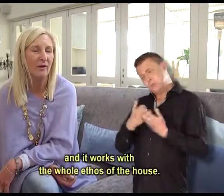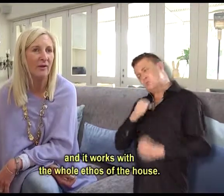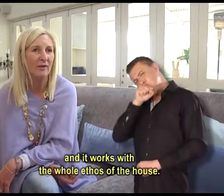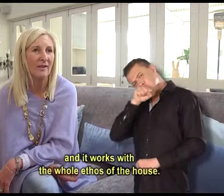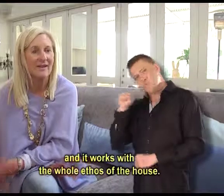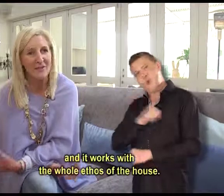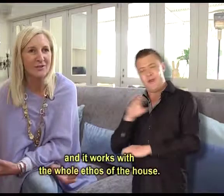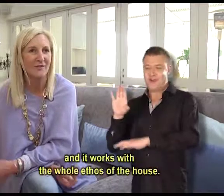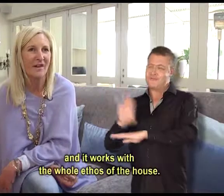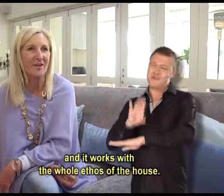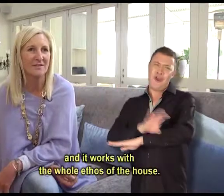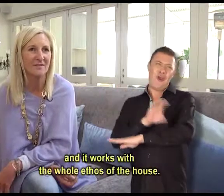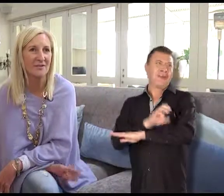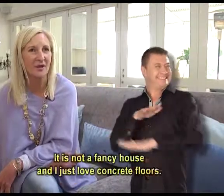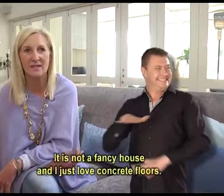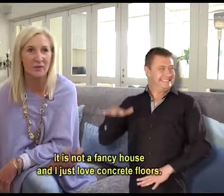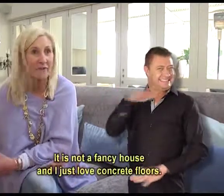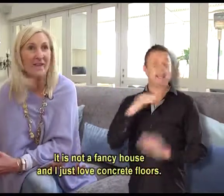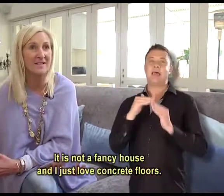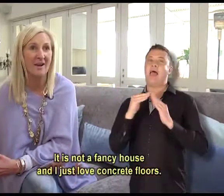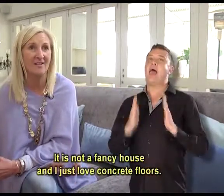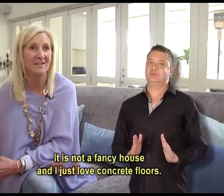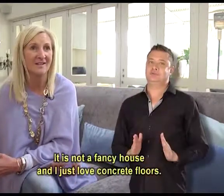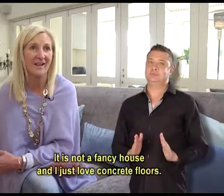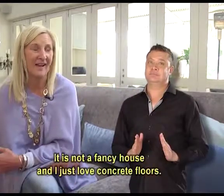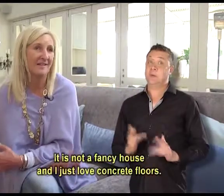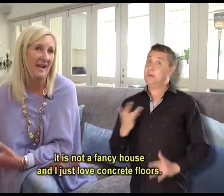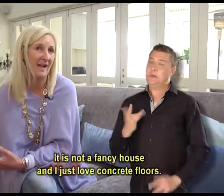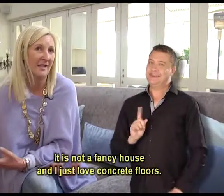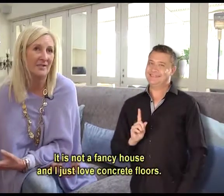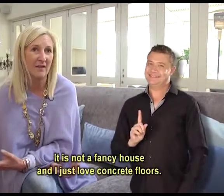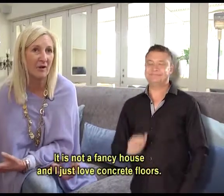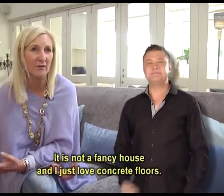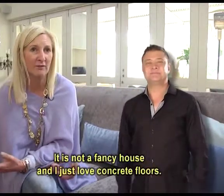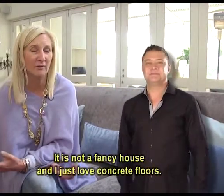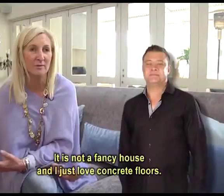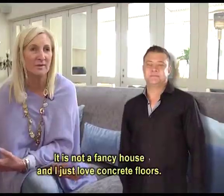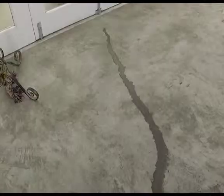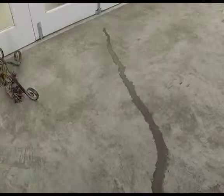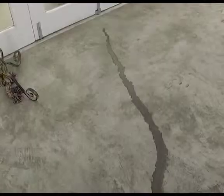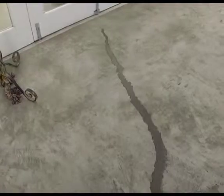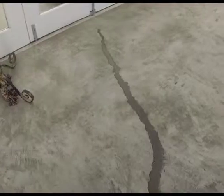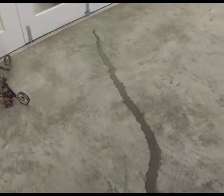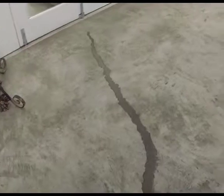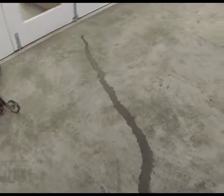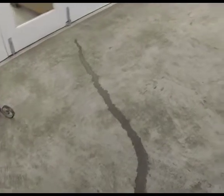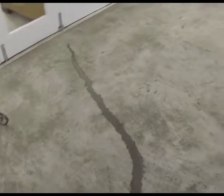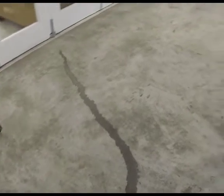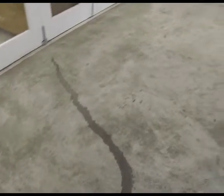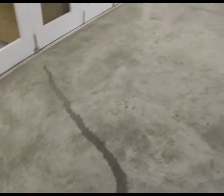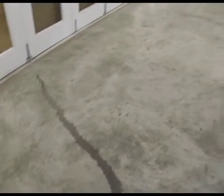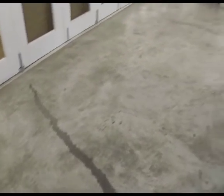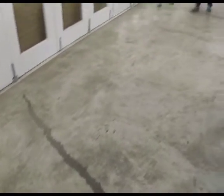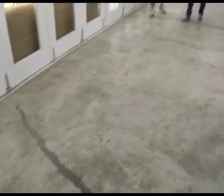with the whole ethos of the house. You know, it's not a fancy house, and I just love concrete floors.